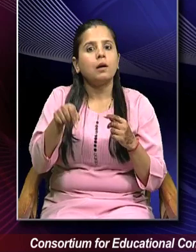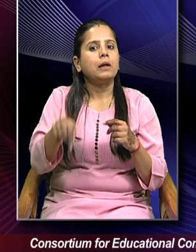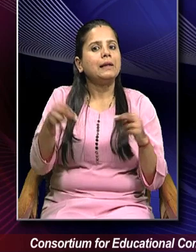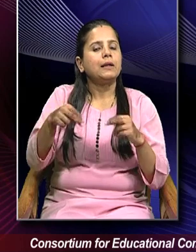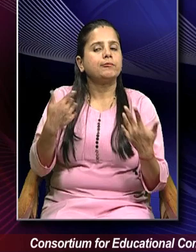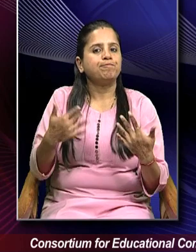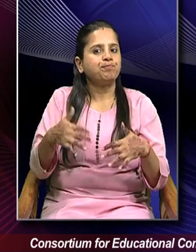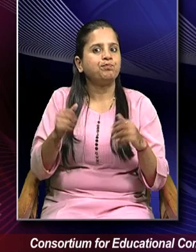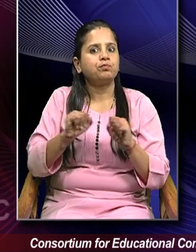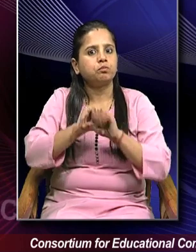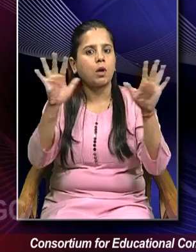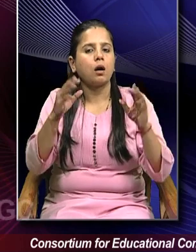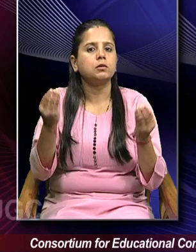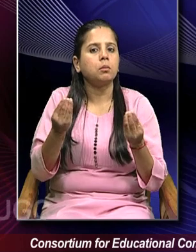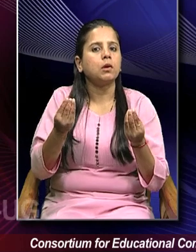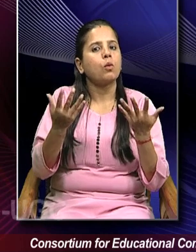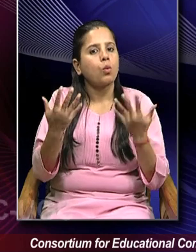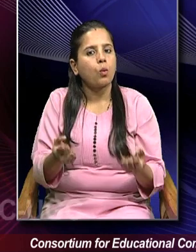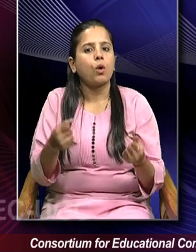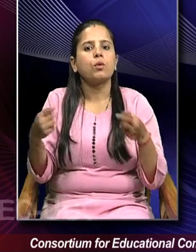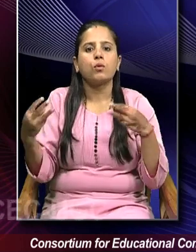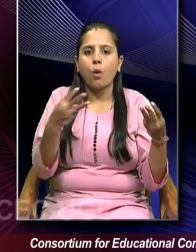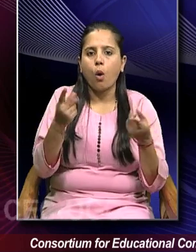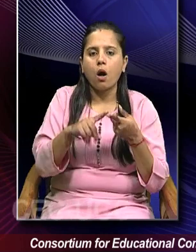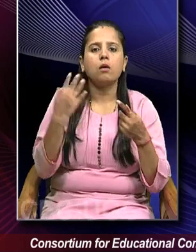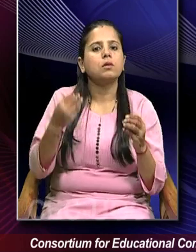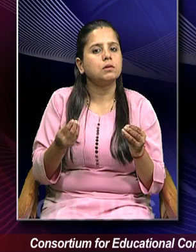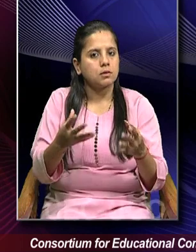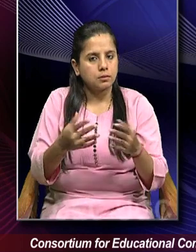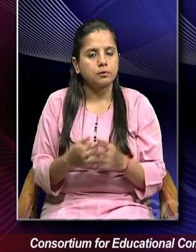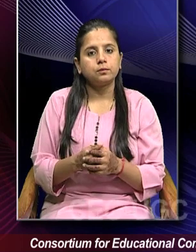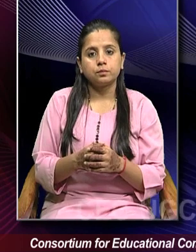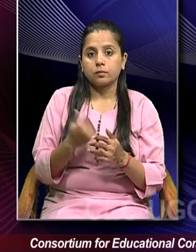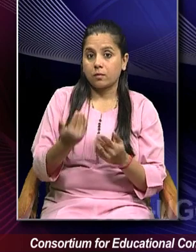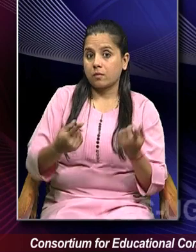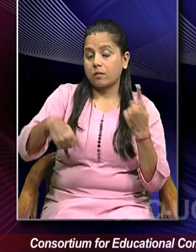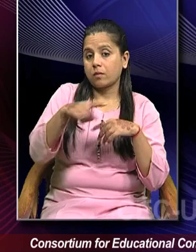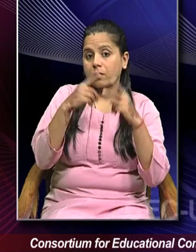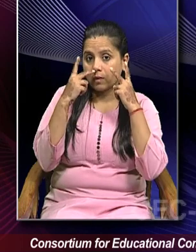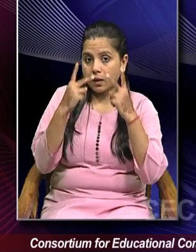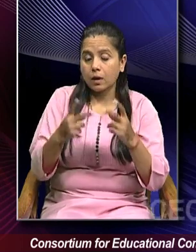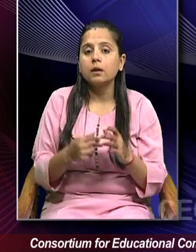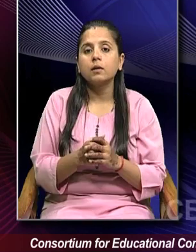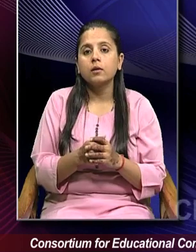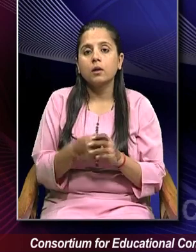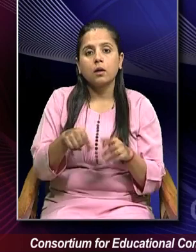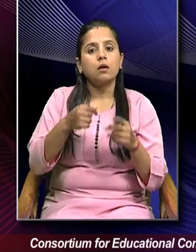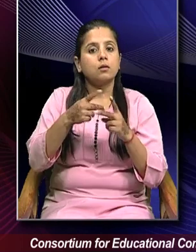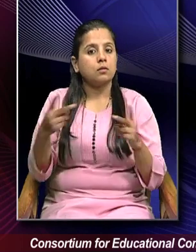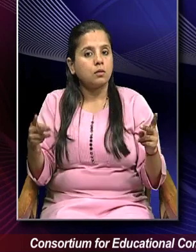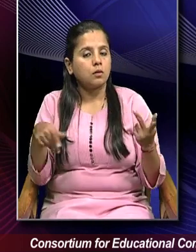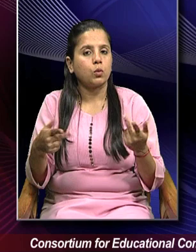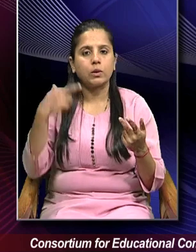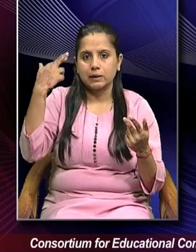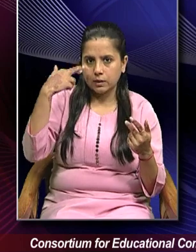spark by which the war started. And when we see that how various kinds of